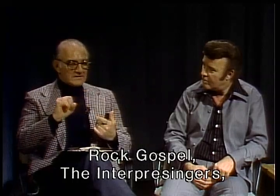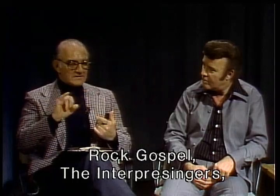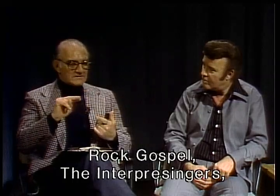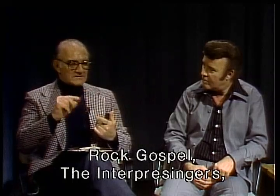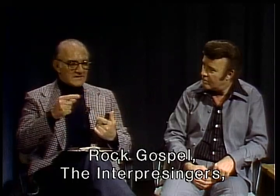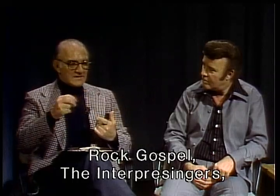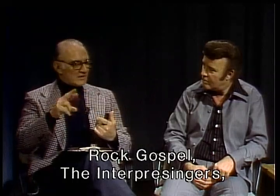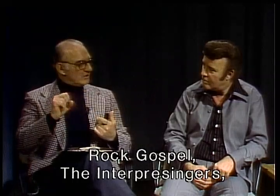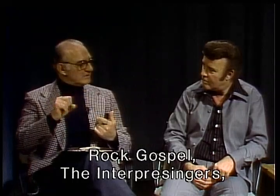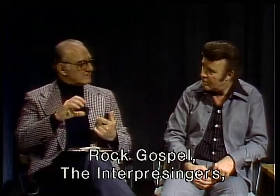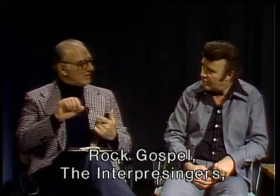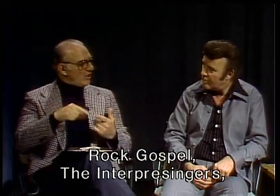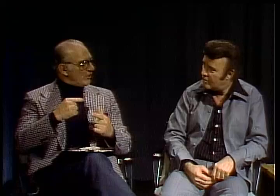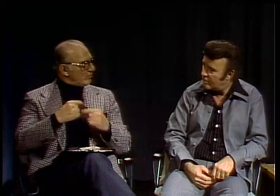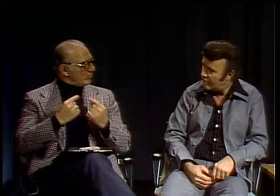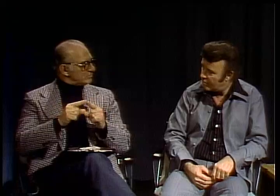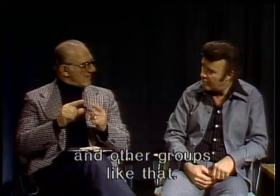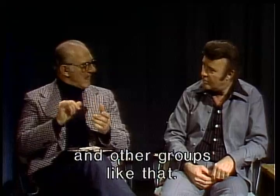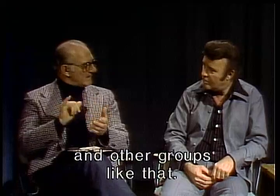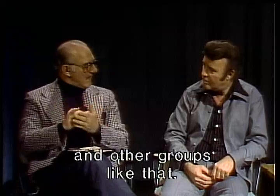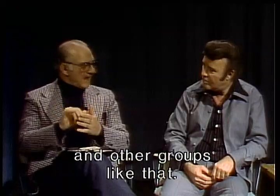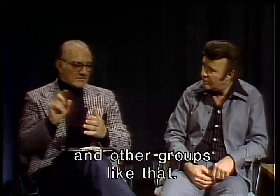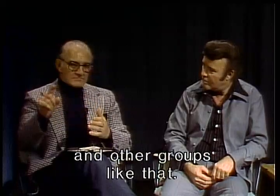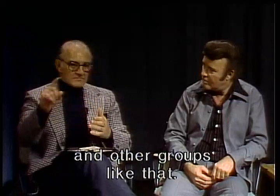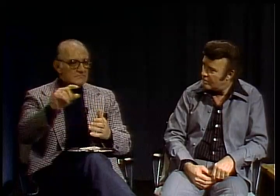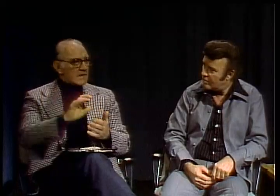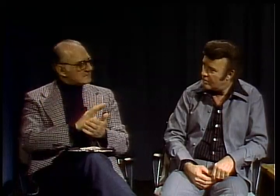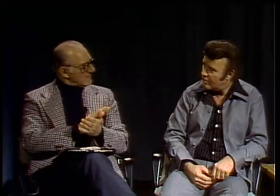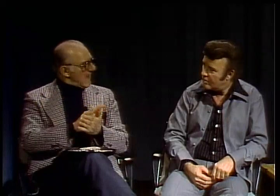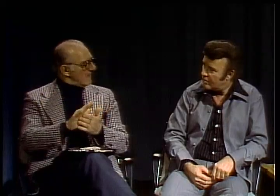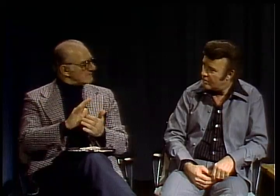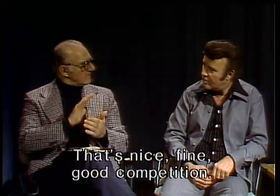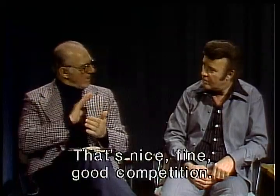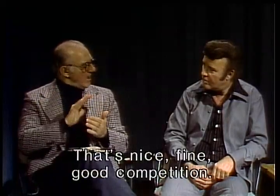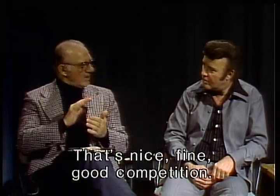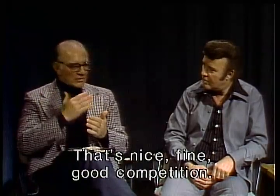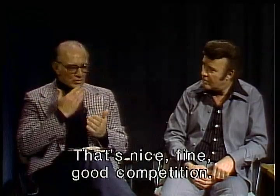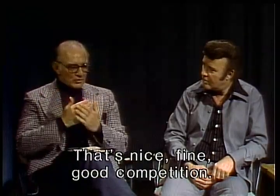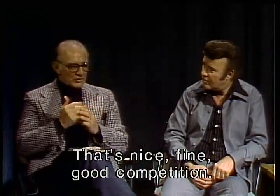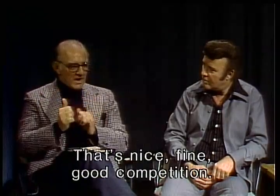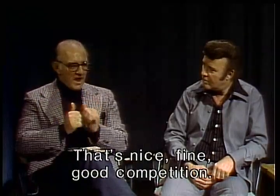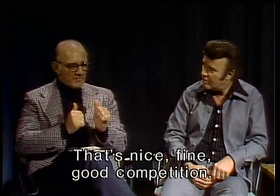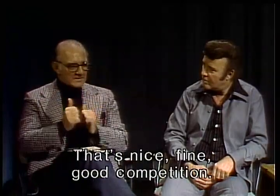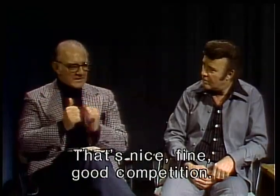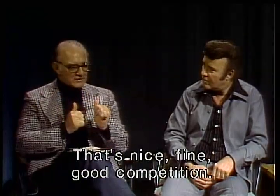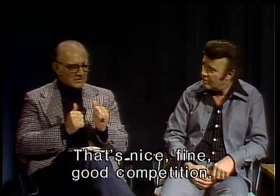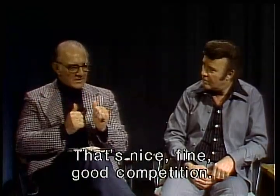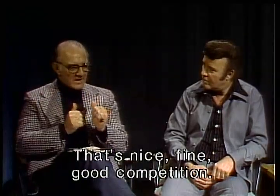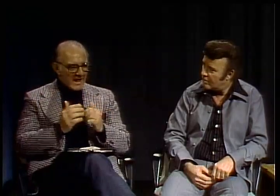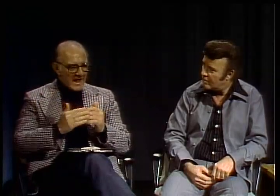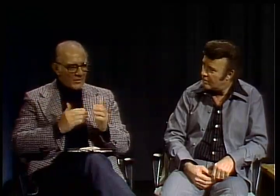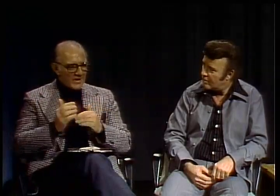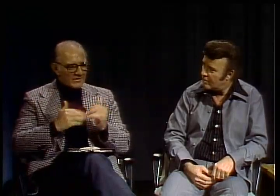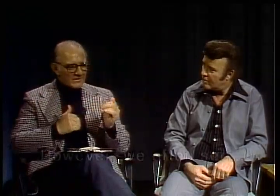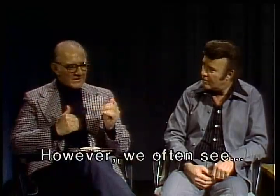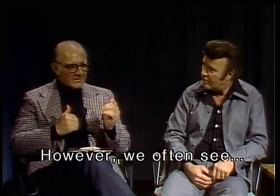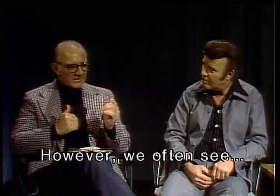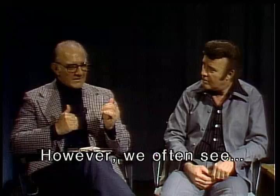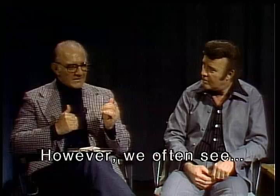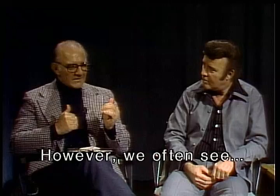interpreters, singers, and other groups like that. That's nice, fun, good competition. However,